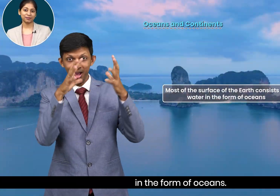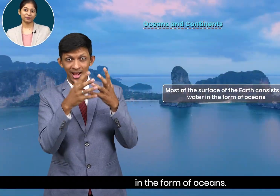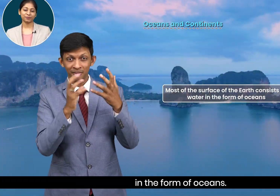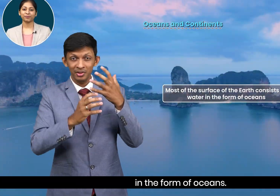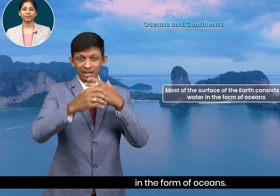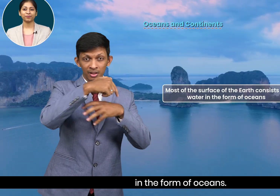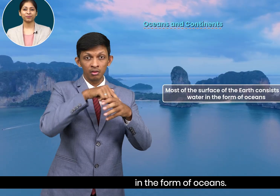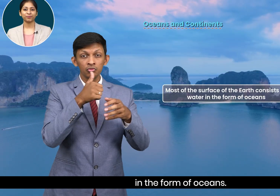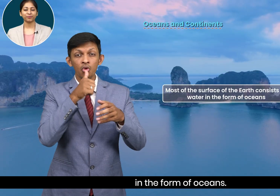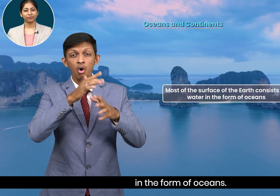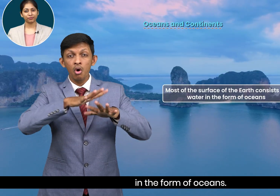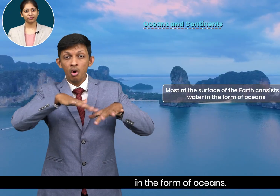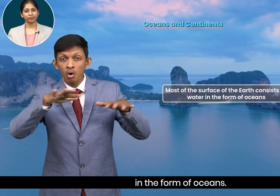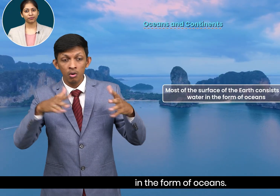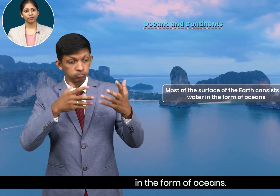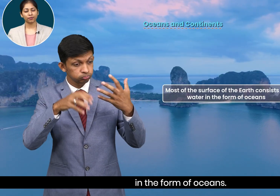oceans.